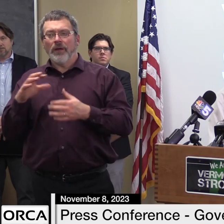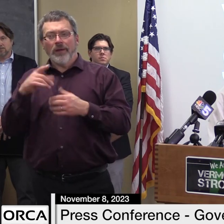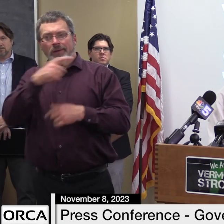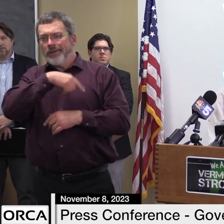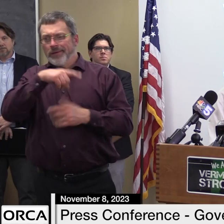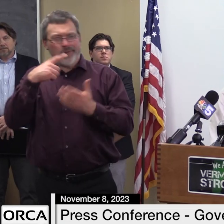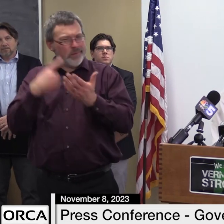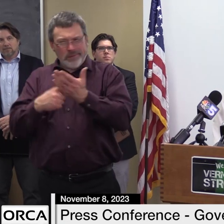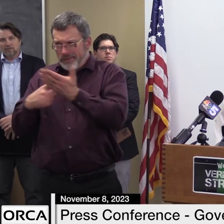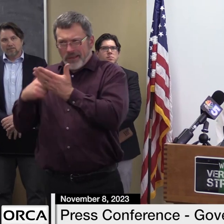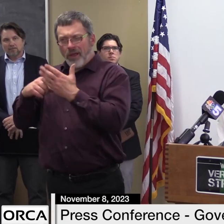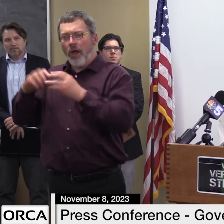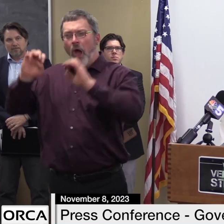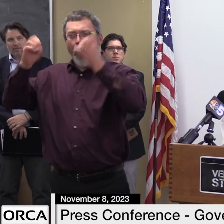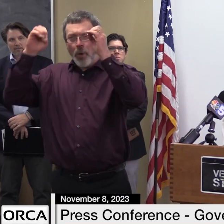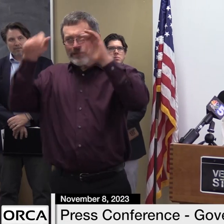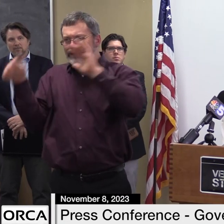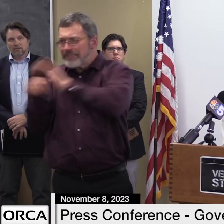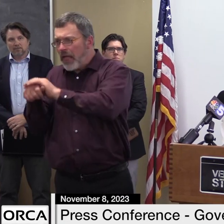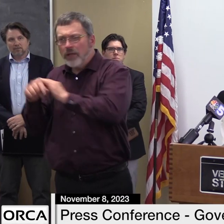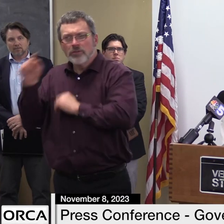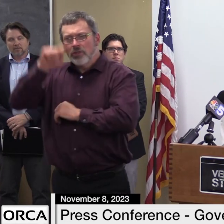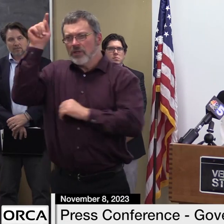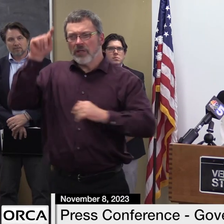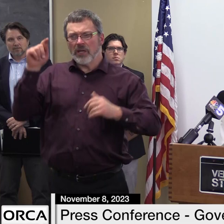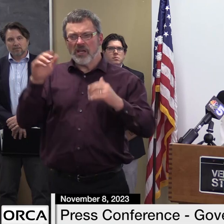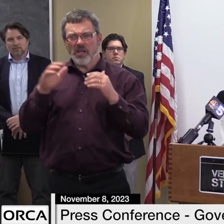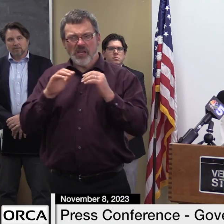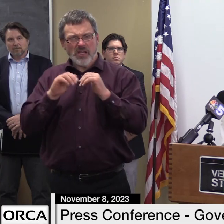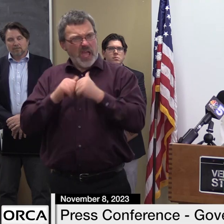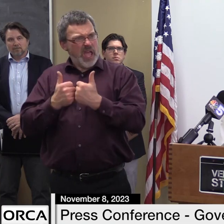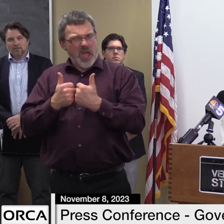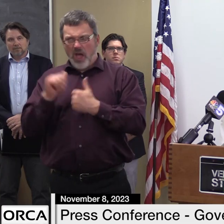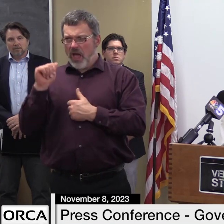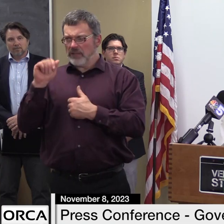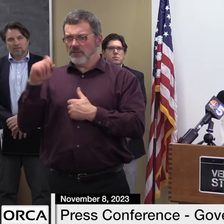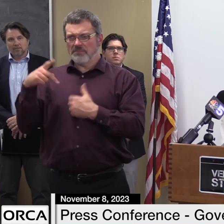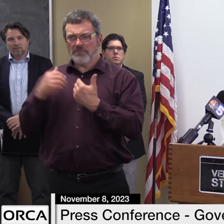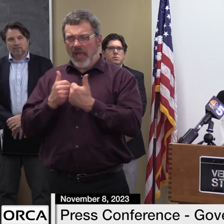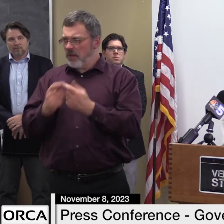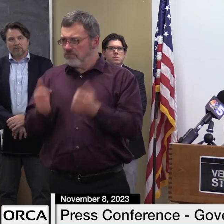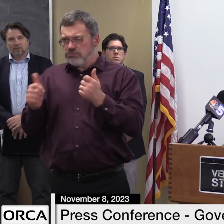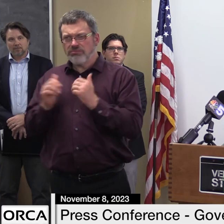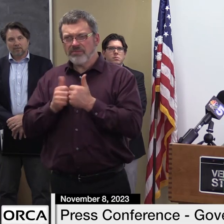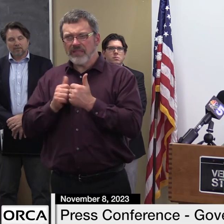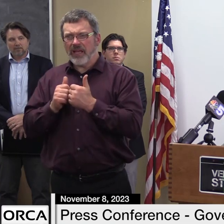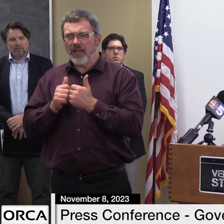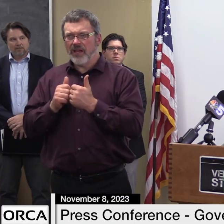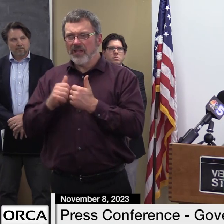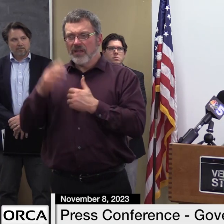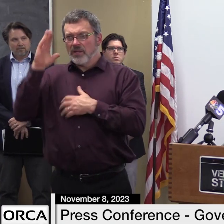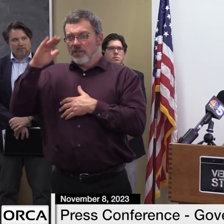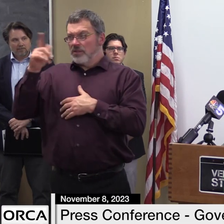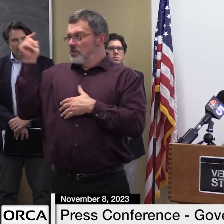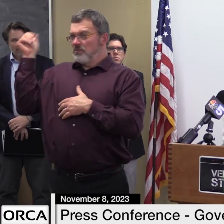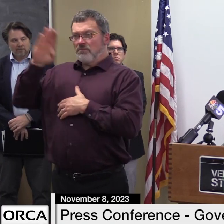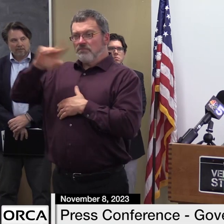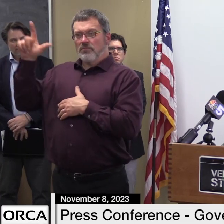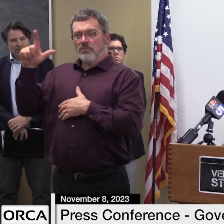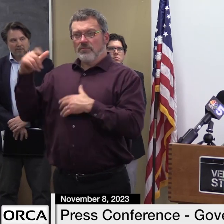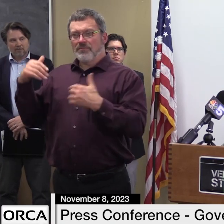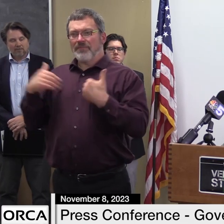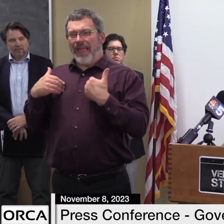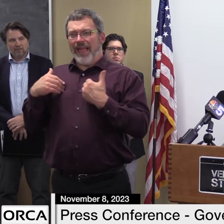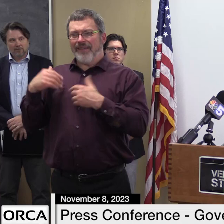expect to pull this off in such a short amount of time, especially given that the one in Burlington has run into some pushback?